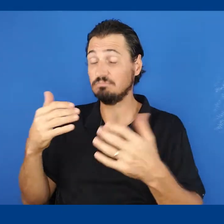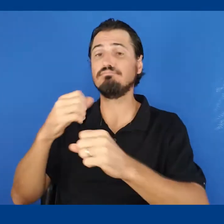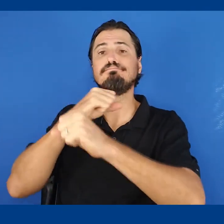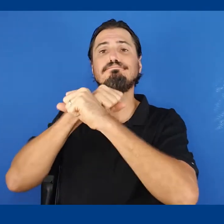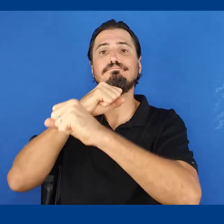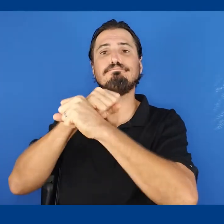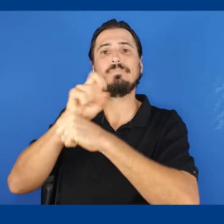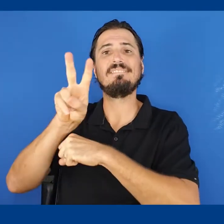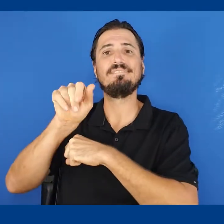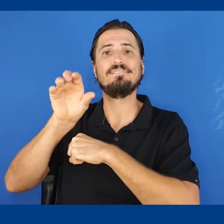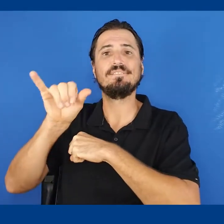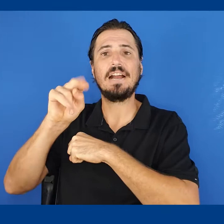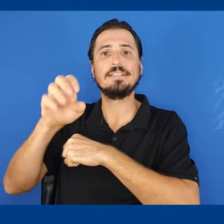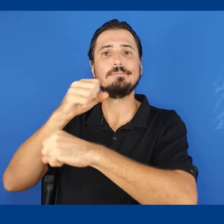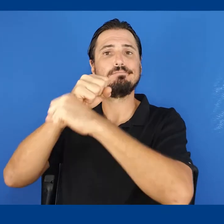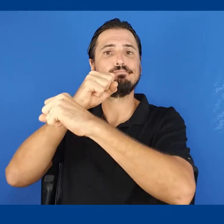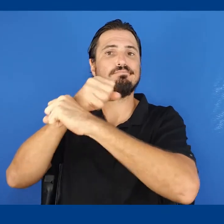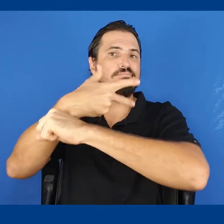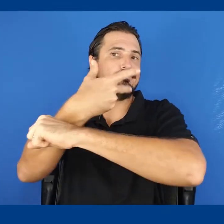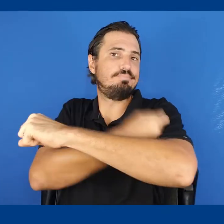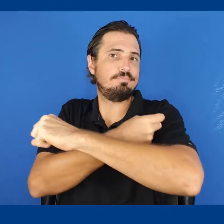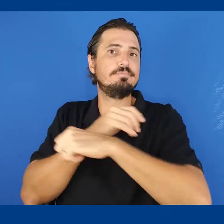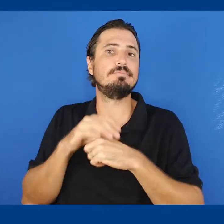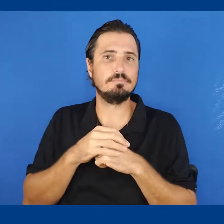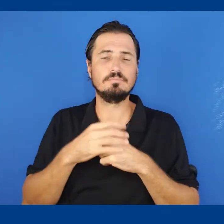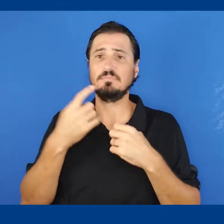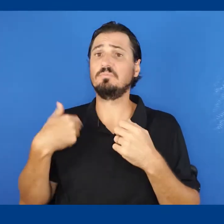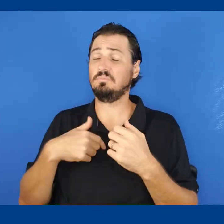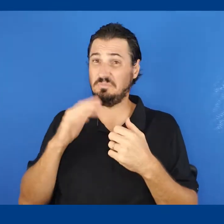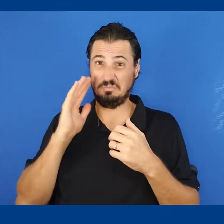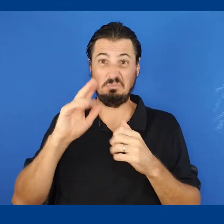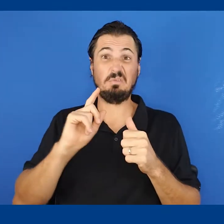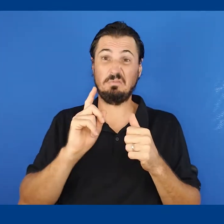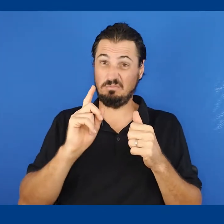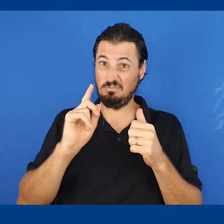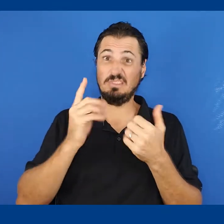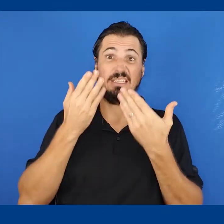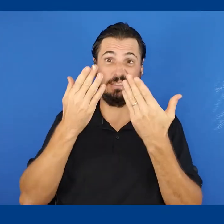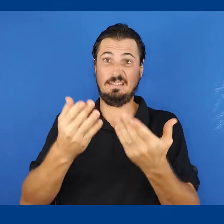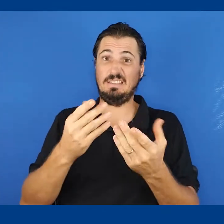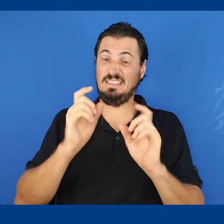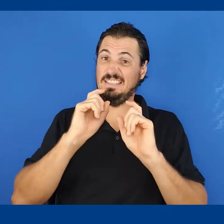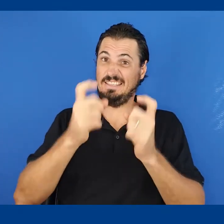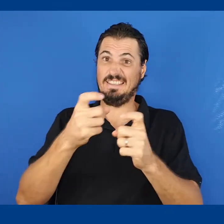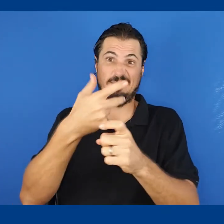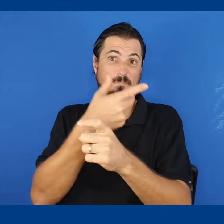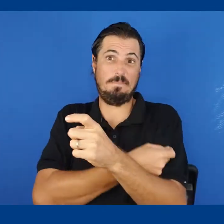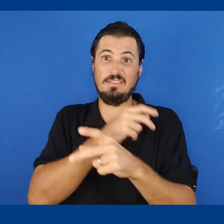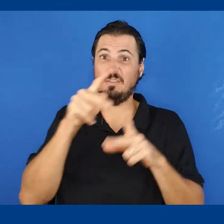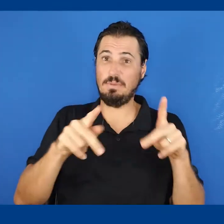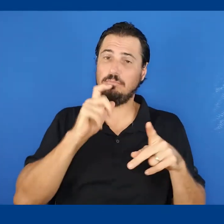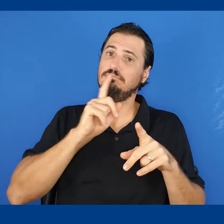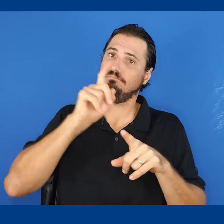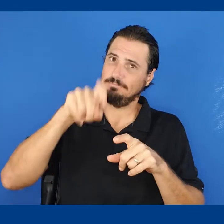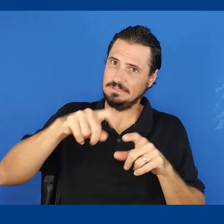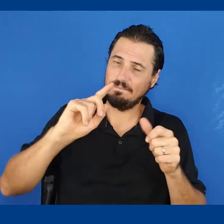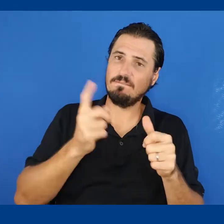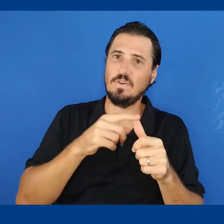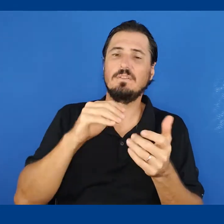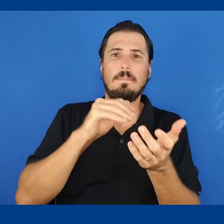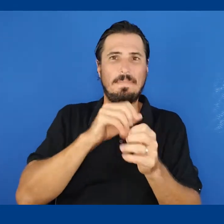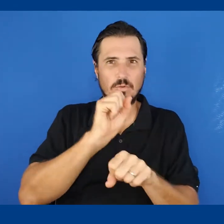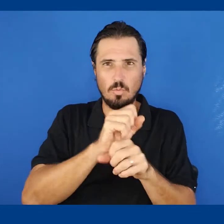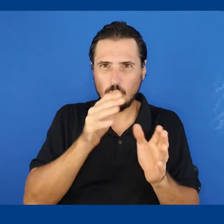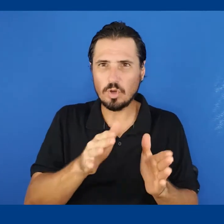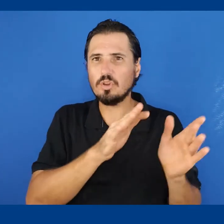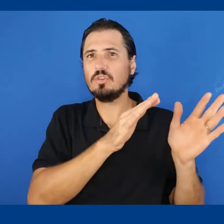healthcare workers, first responders, and other essential workers. As additional vaccine shipments become available, they will continue to be offered